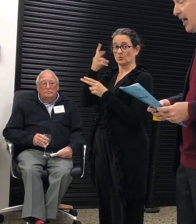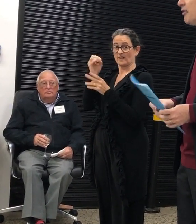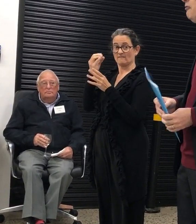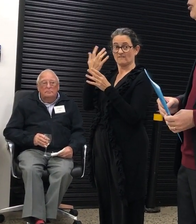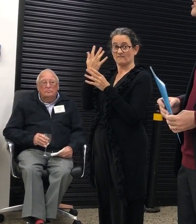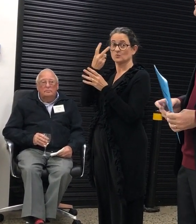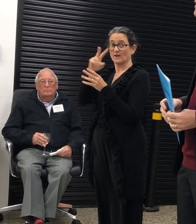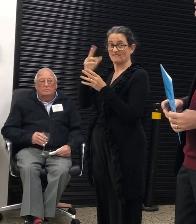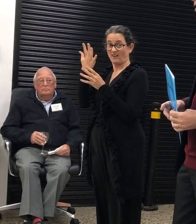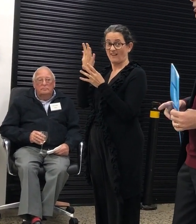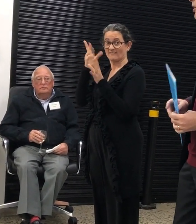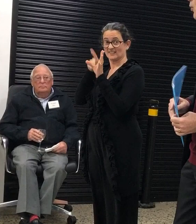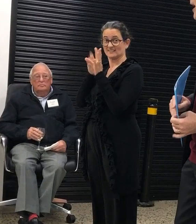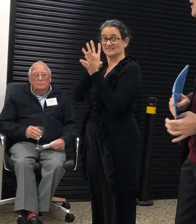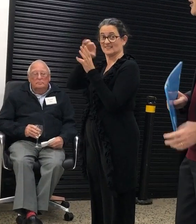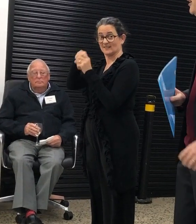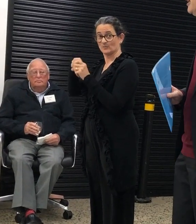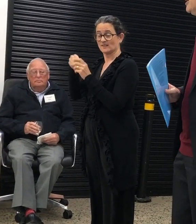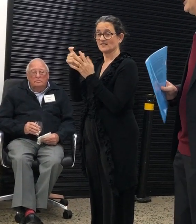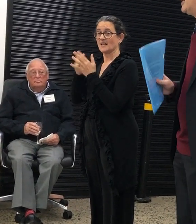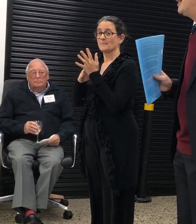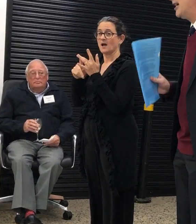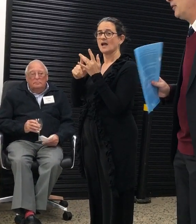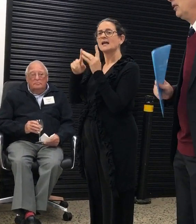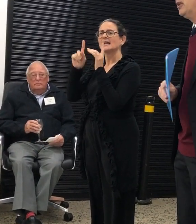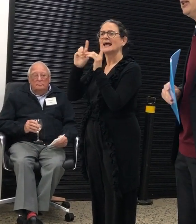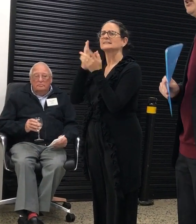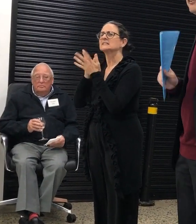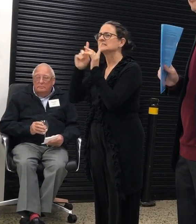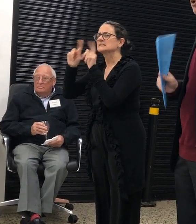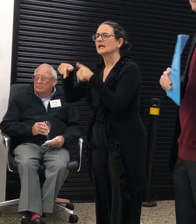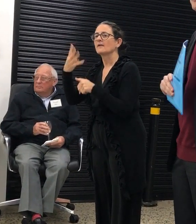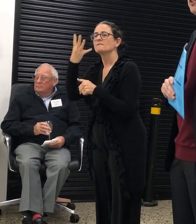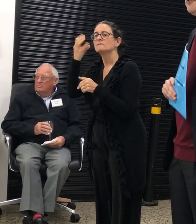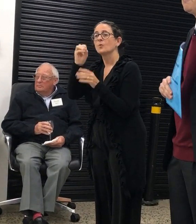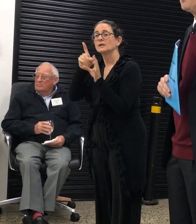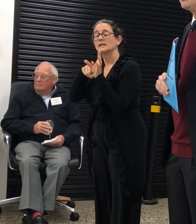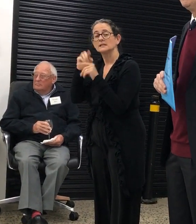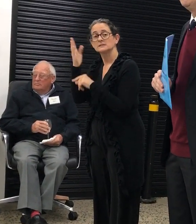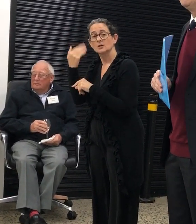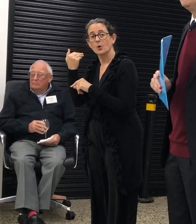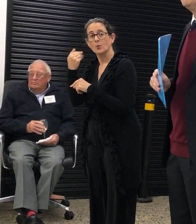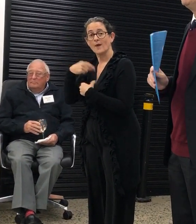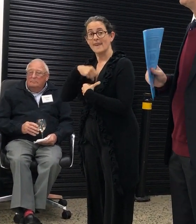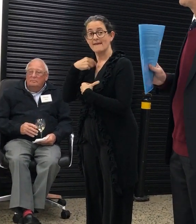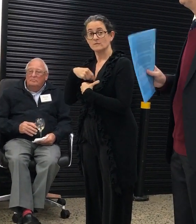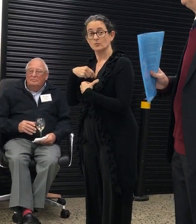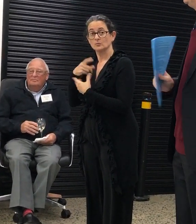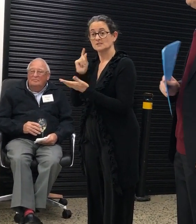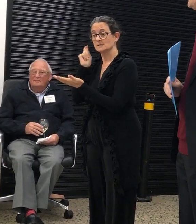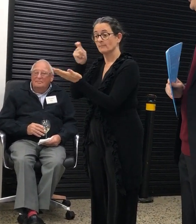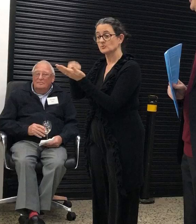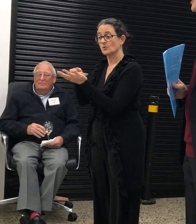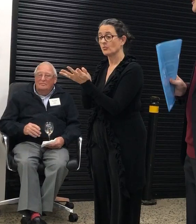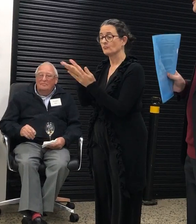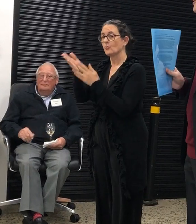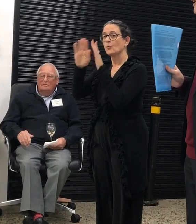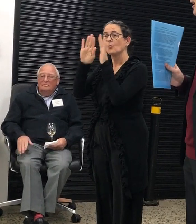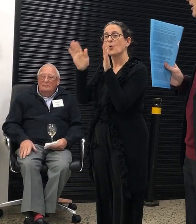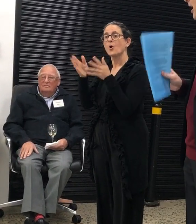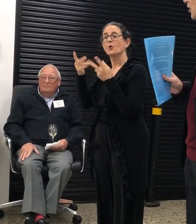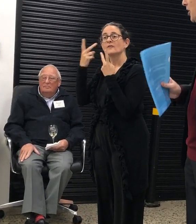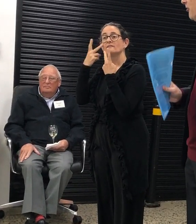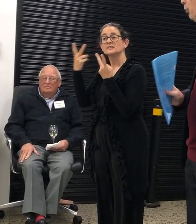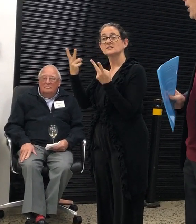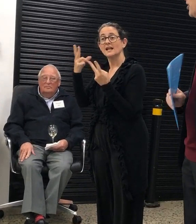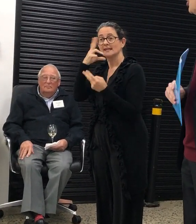DMI began 40 years ago when Neville sponsored, through World Vision,